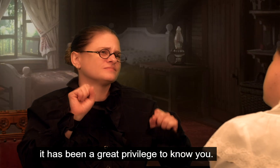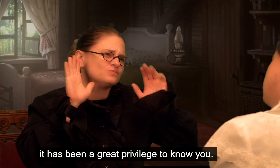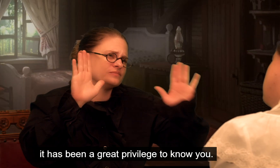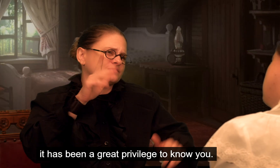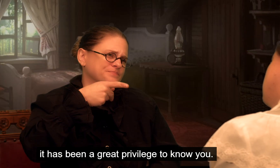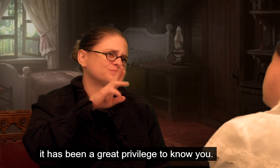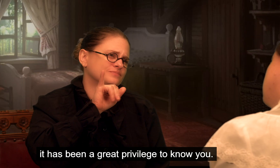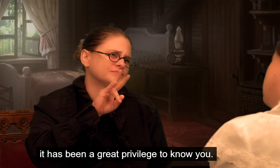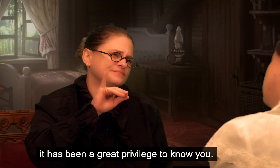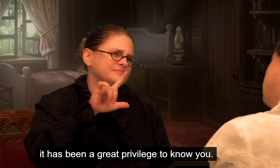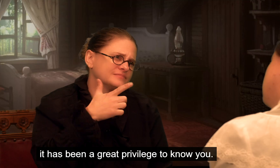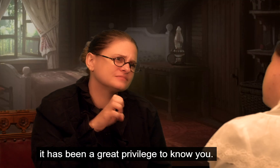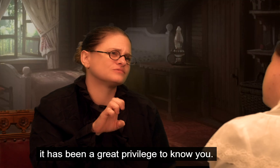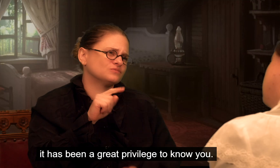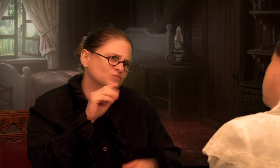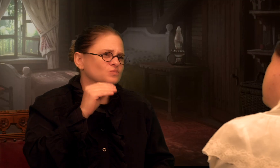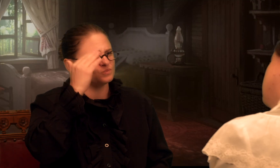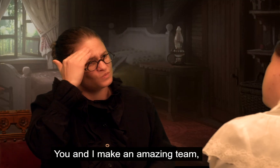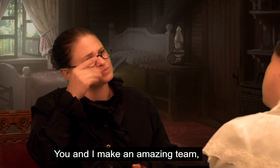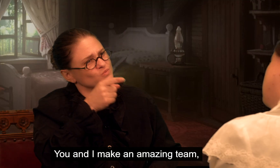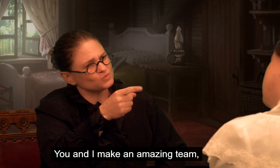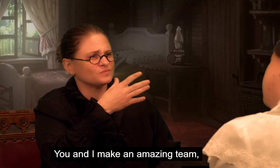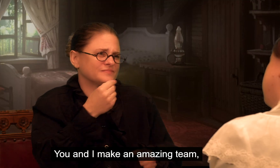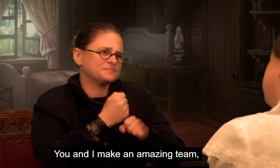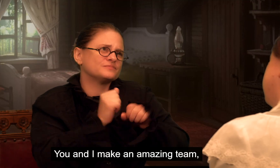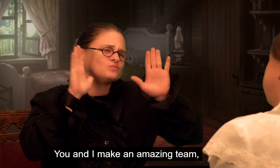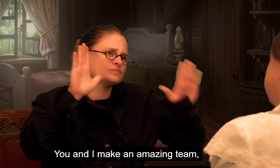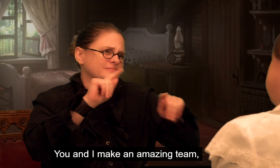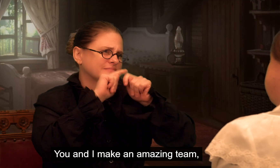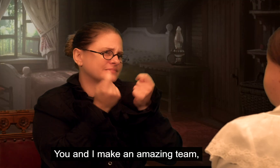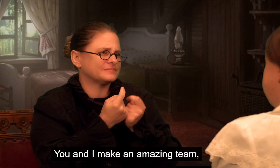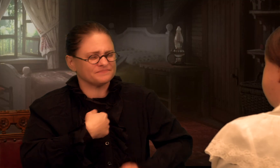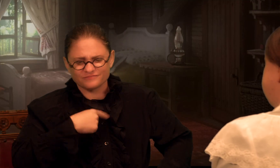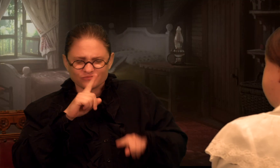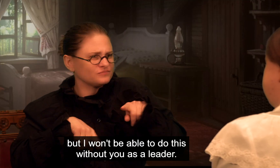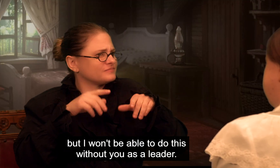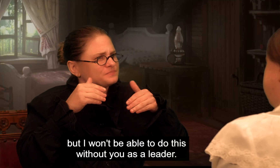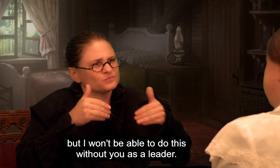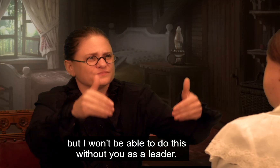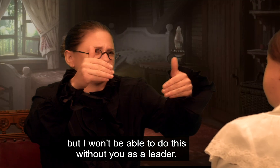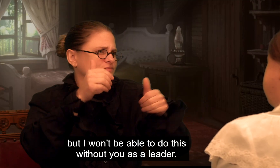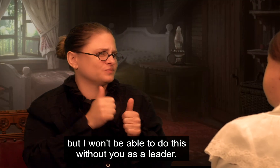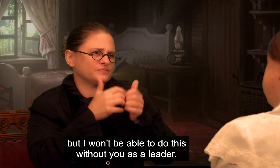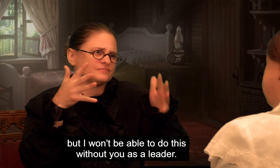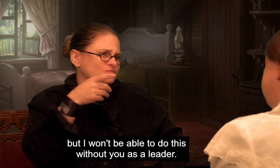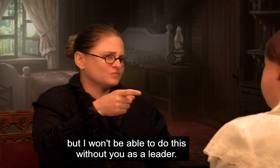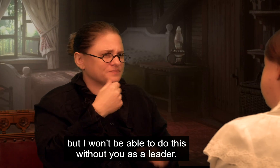a great privilege to know you. You and I make an amazing team. But I won't be able to do this without you